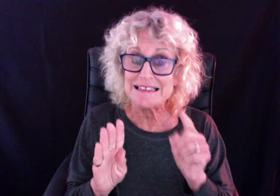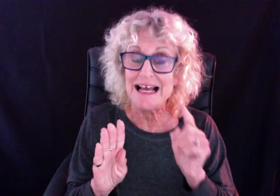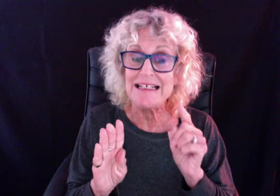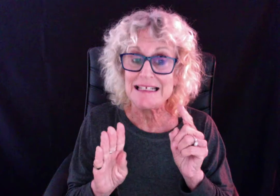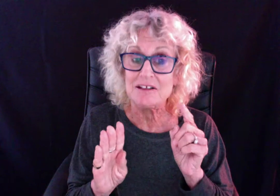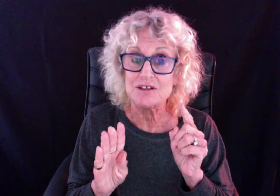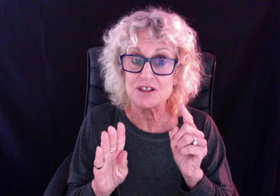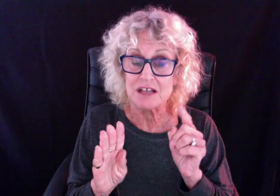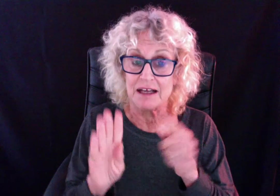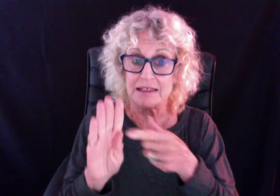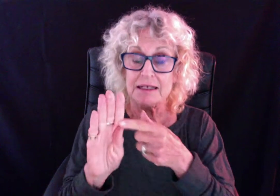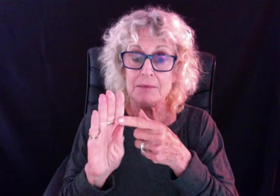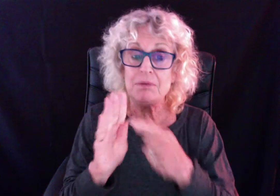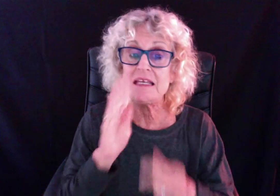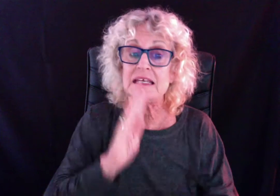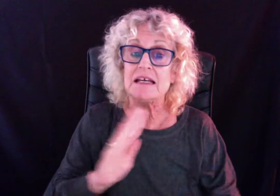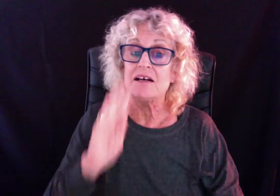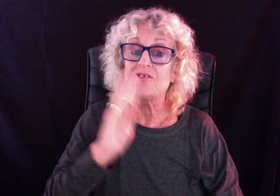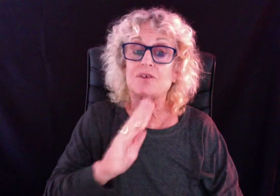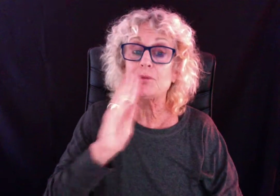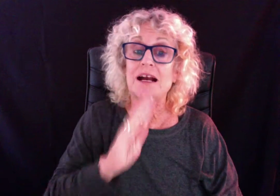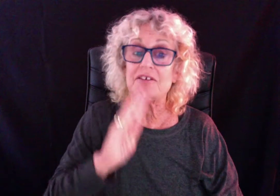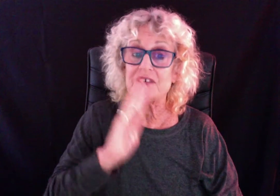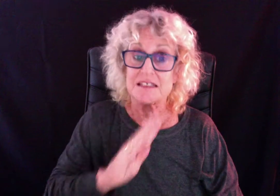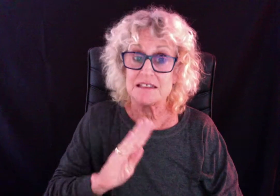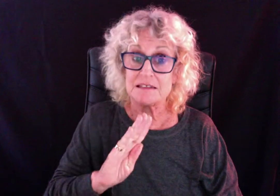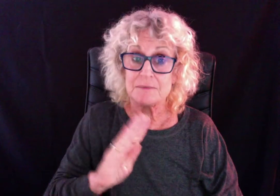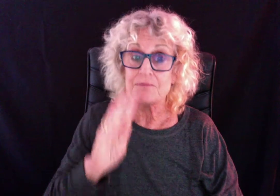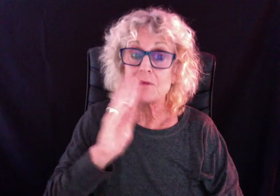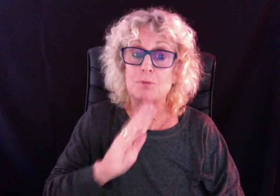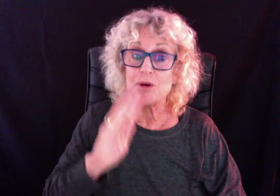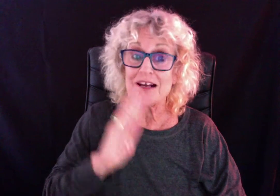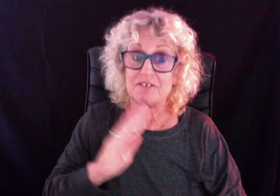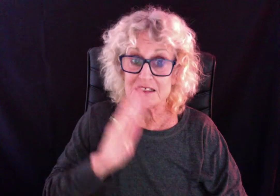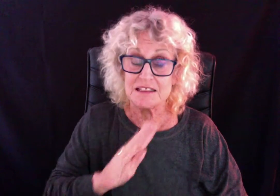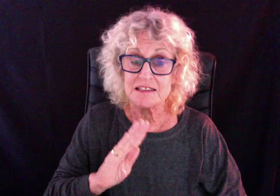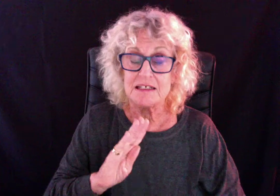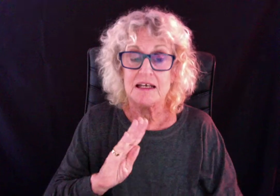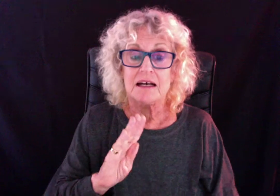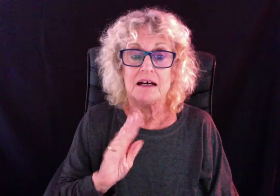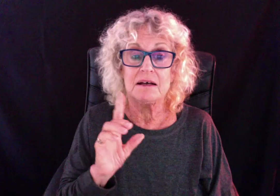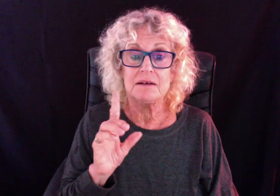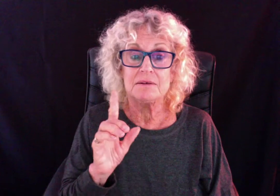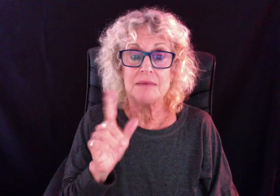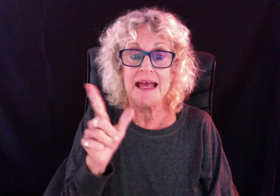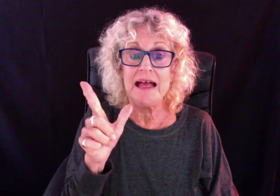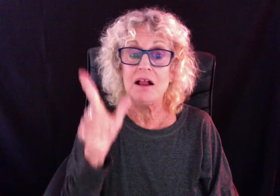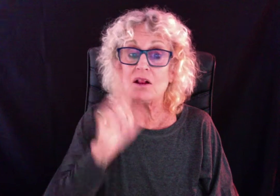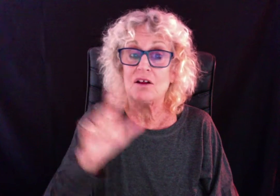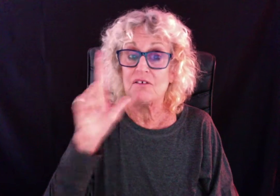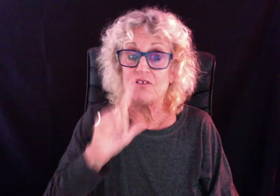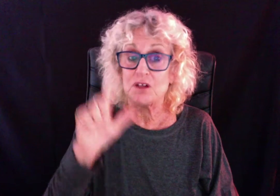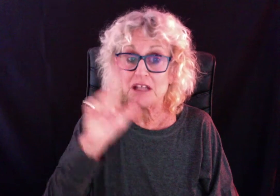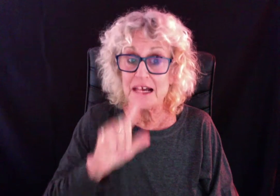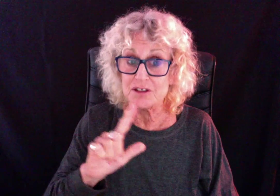signed English sign, B for breakfast. Breakfast, L for